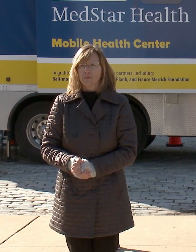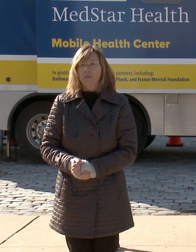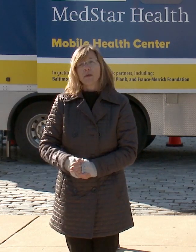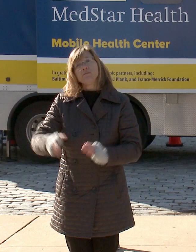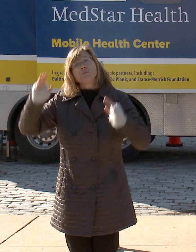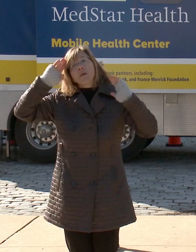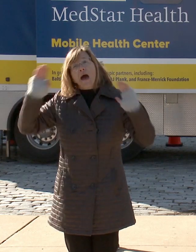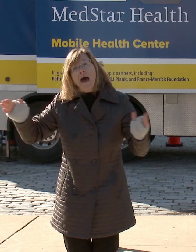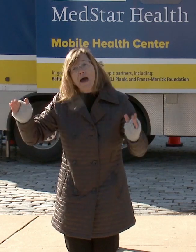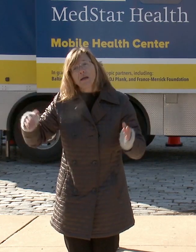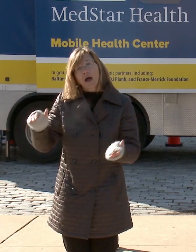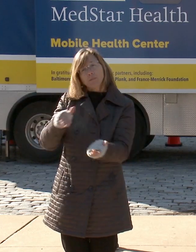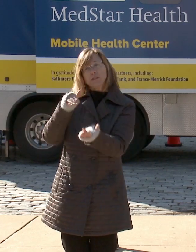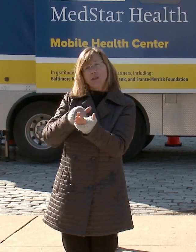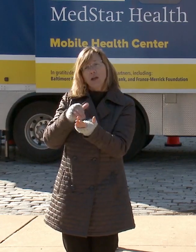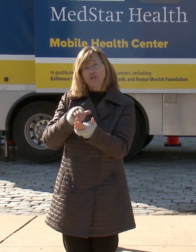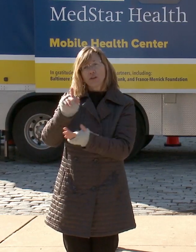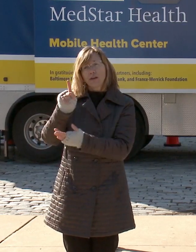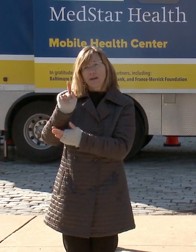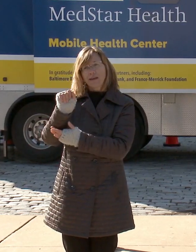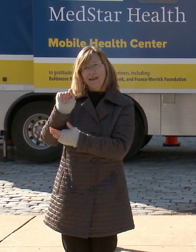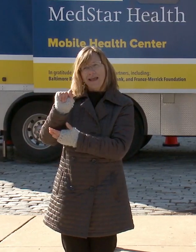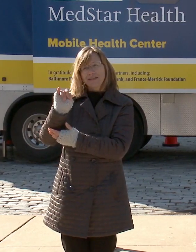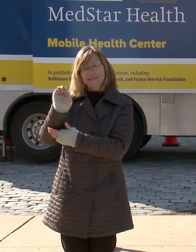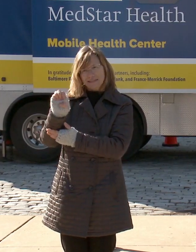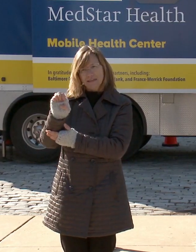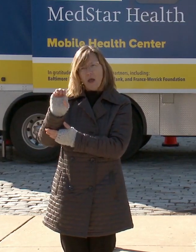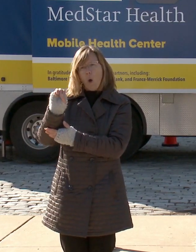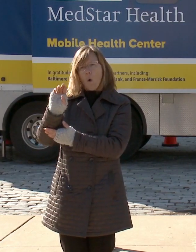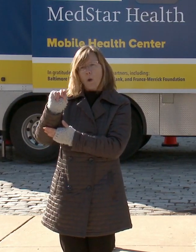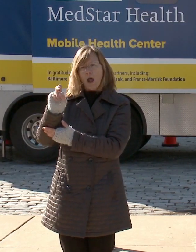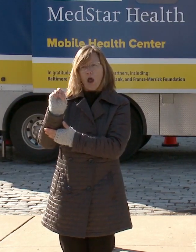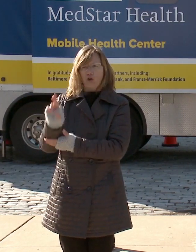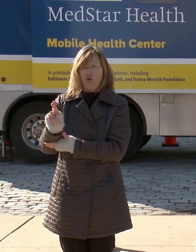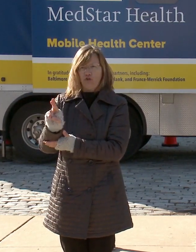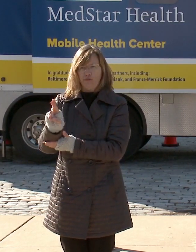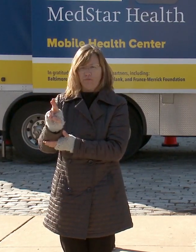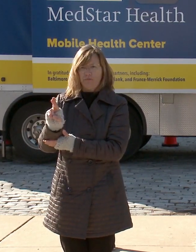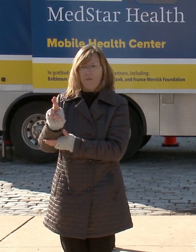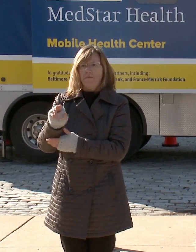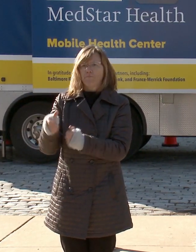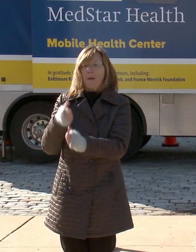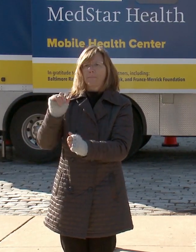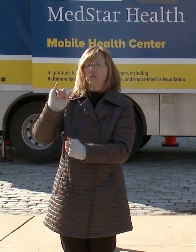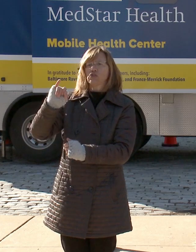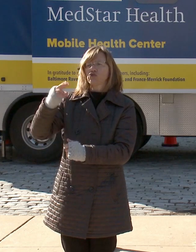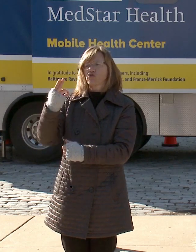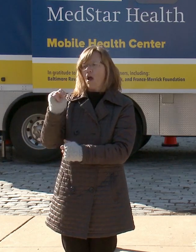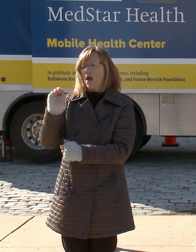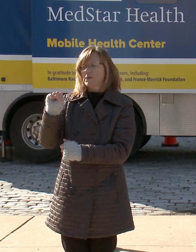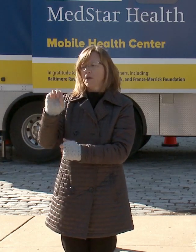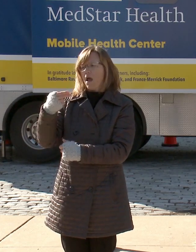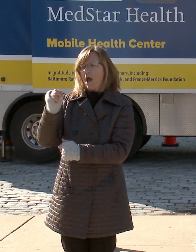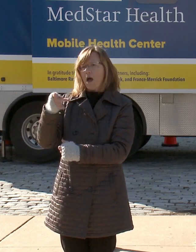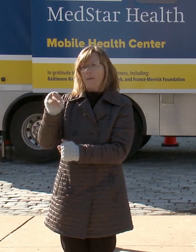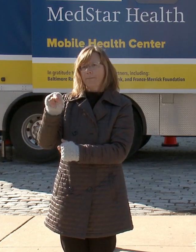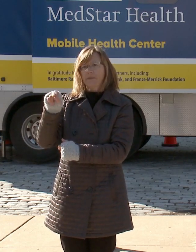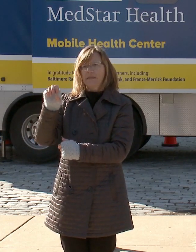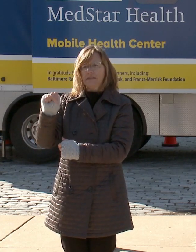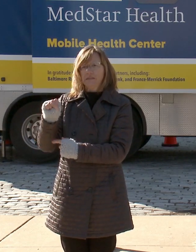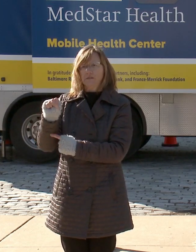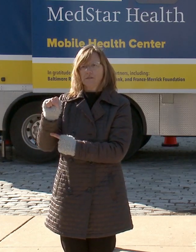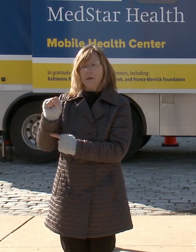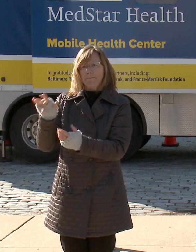Hi, I'm Dr. Katie O'Connor with Johns Hopkins Medicine and co-chair of our Vaccine Equity Task Force. I'd like to thank